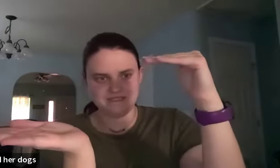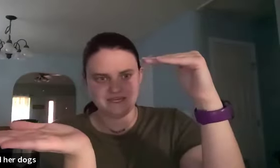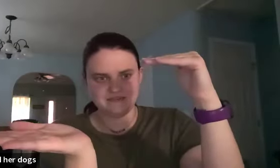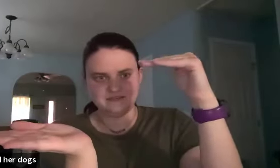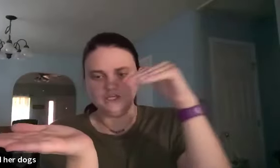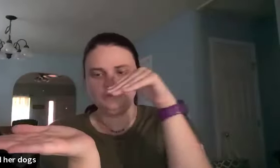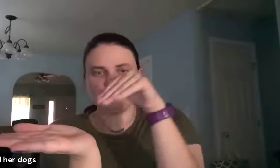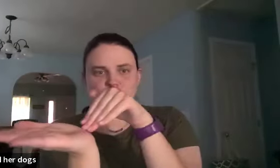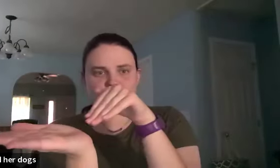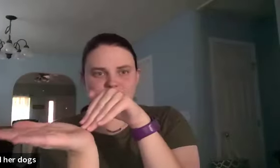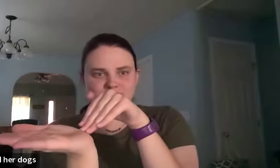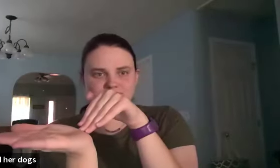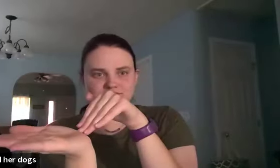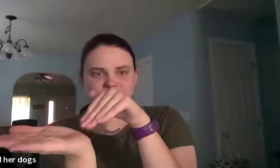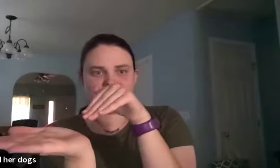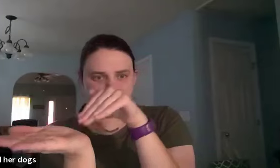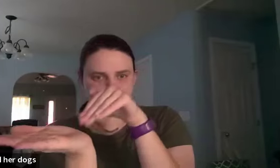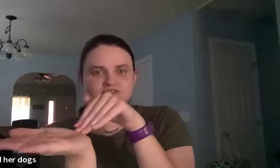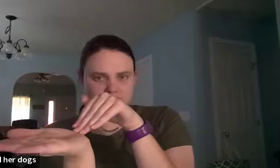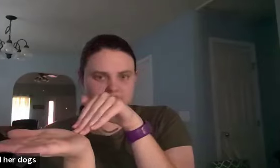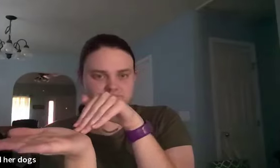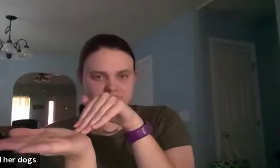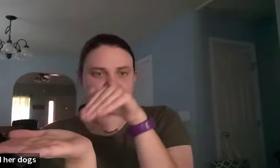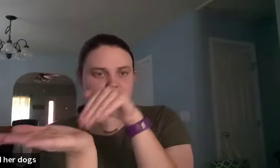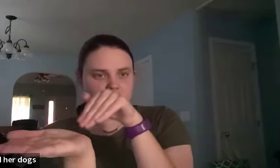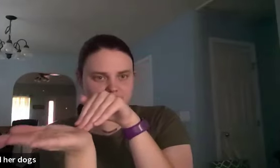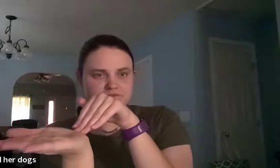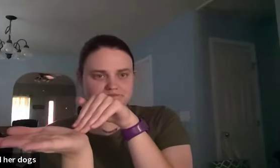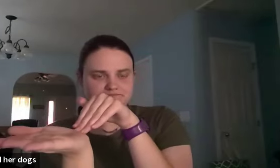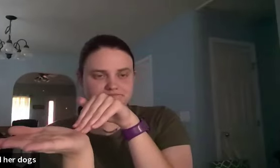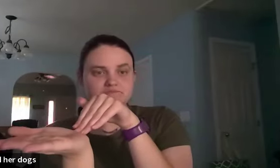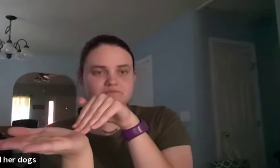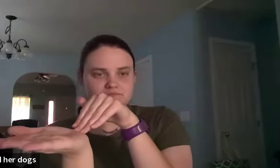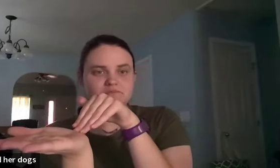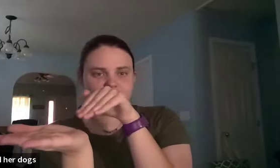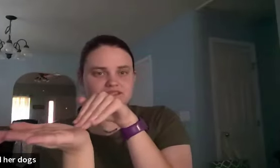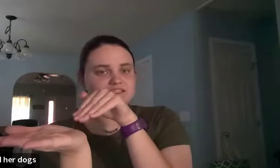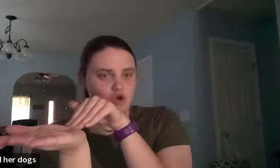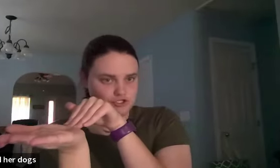bent hand, and you go doctor, doctor, doctor. So this is